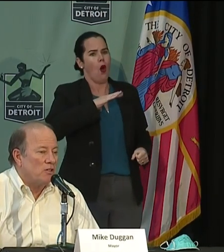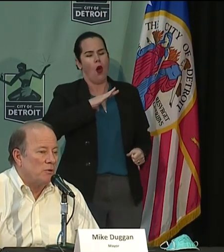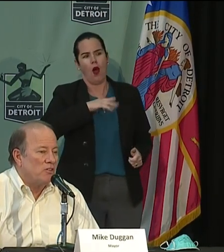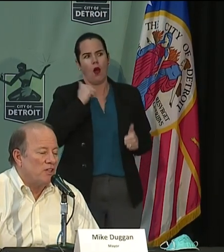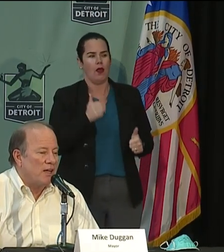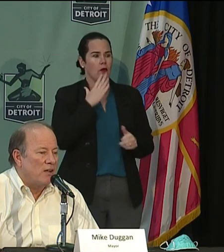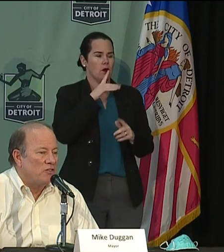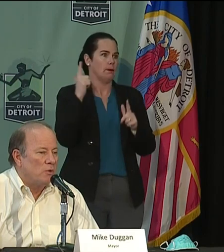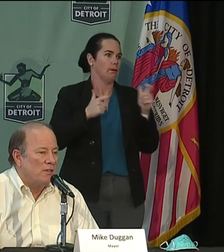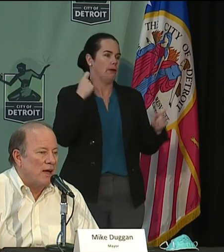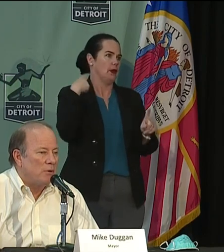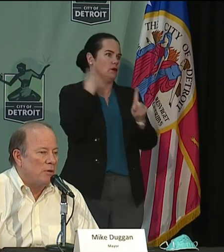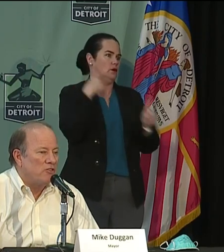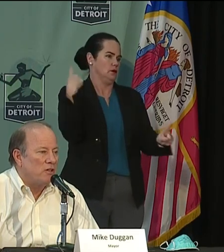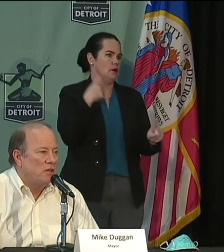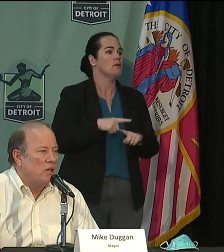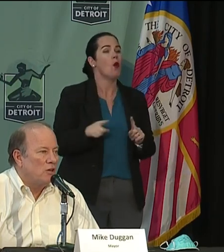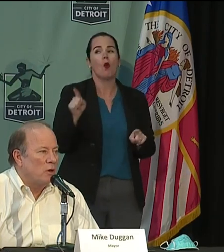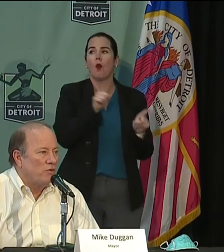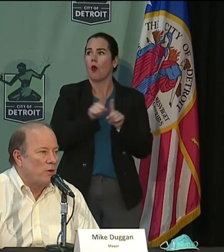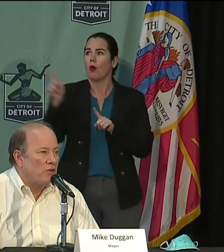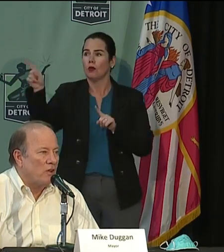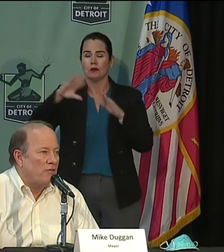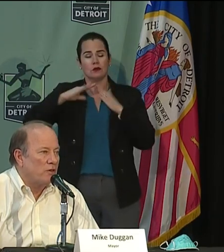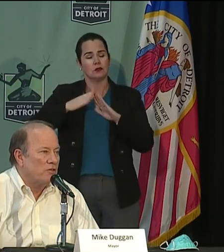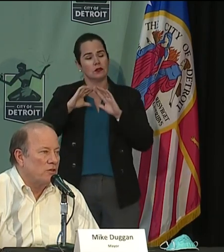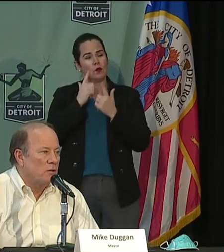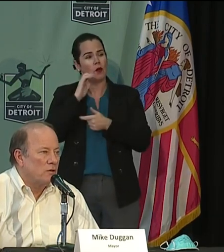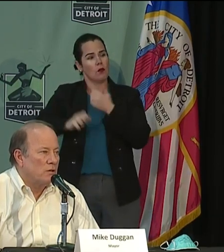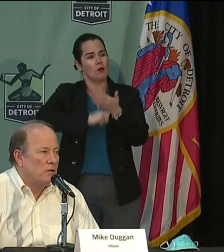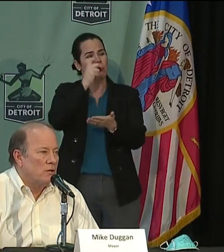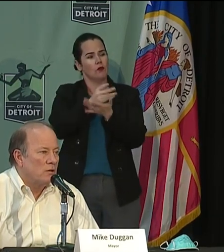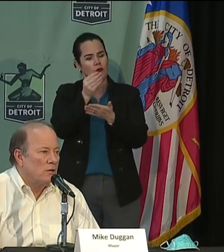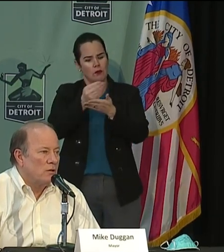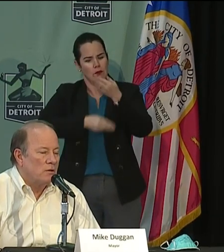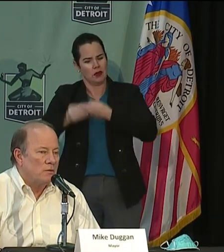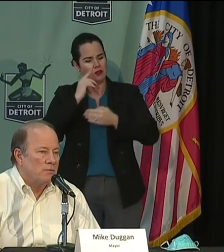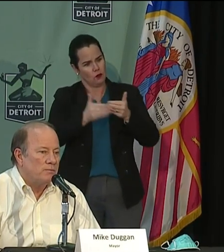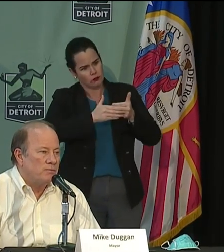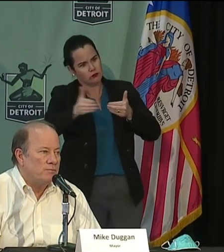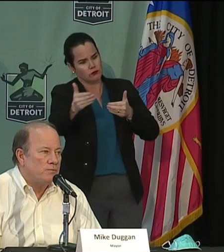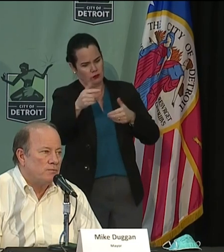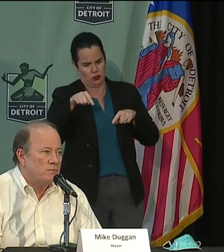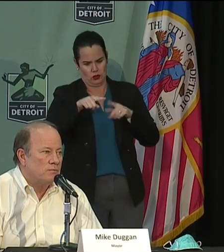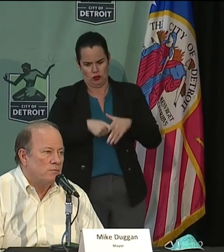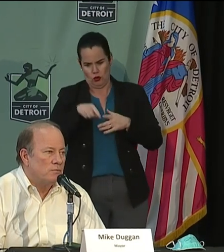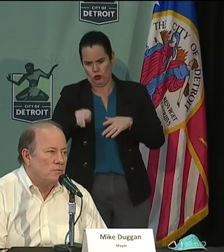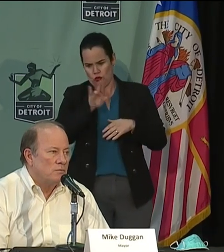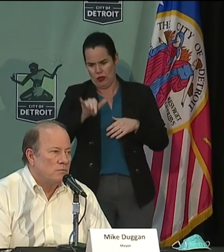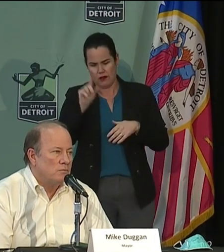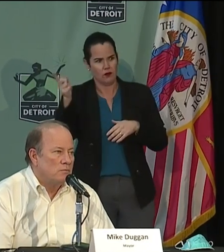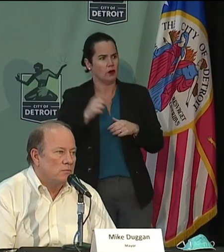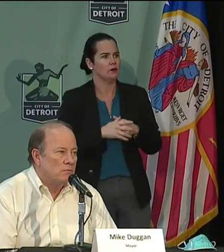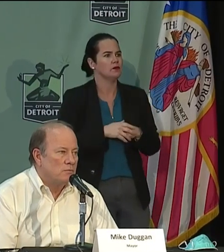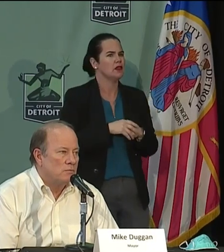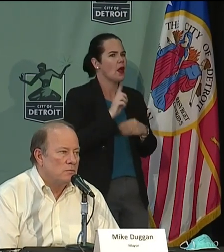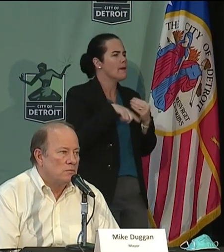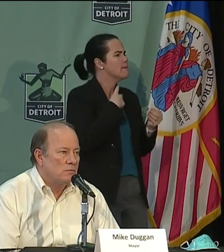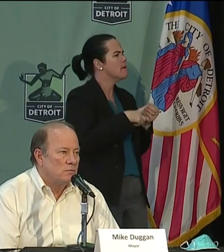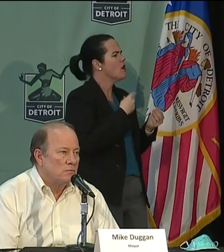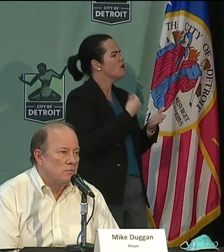positive. But ultimately, City Council will adopt a budget going forward on July 1st. Sure. And concerning the Financial Review Commission, I mean, was there